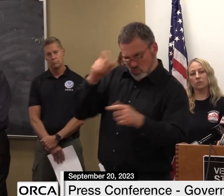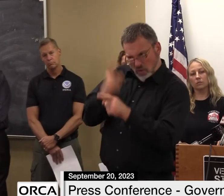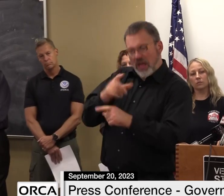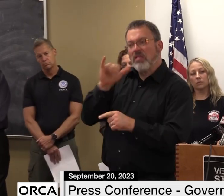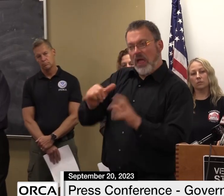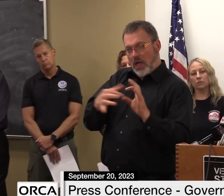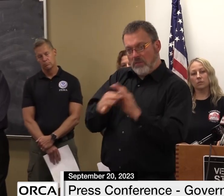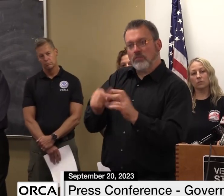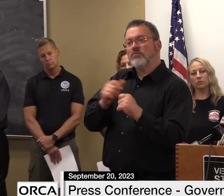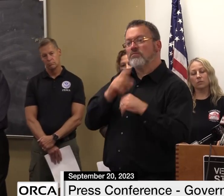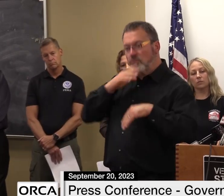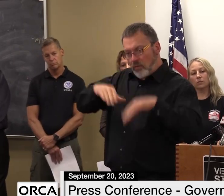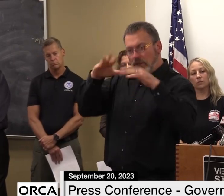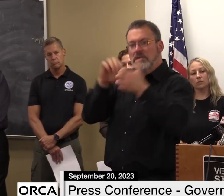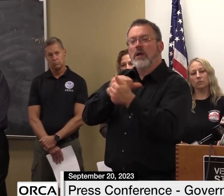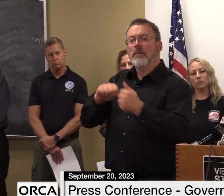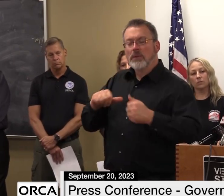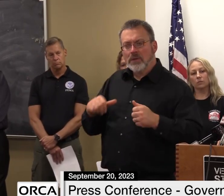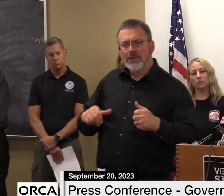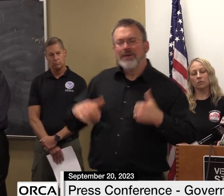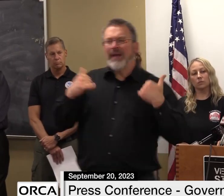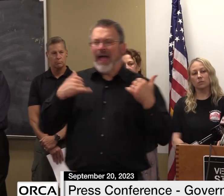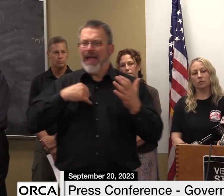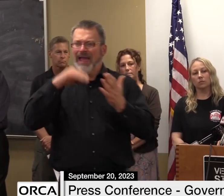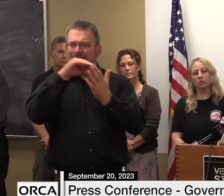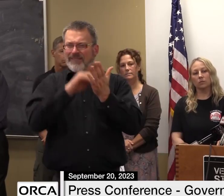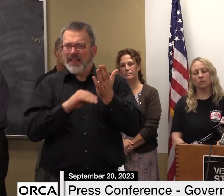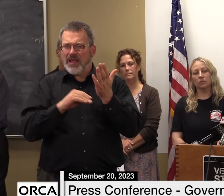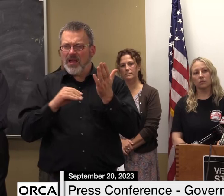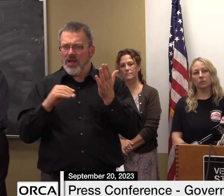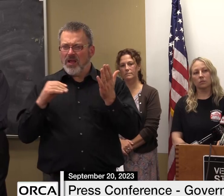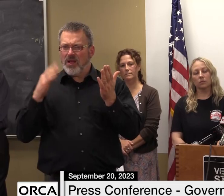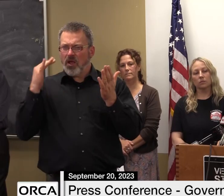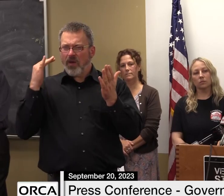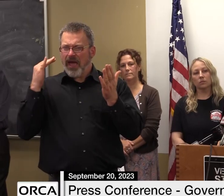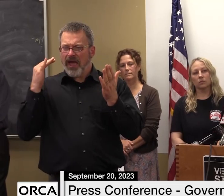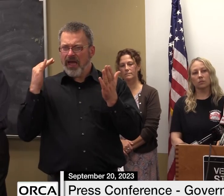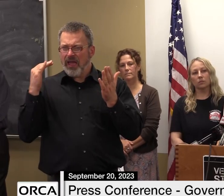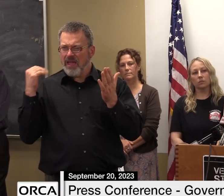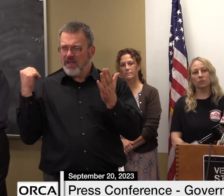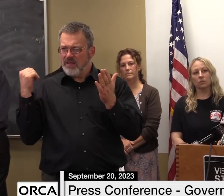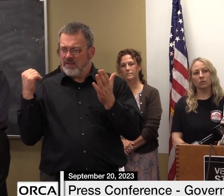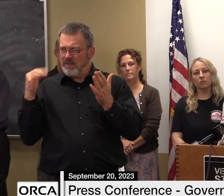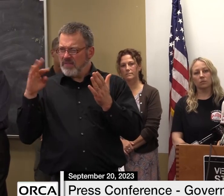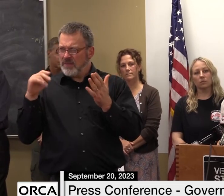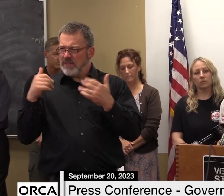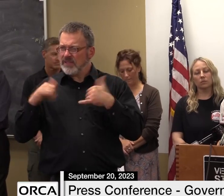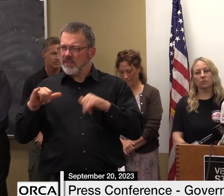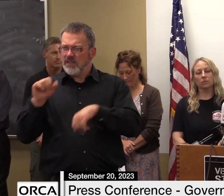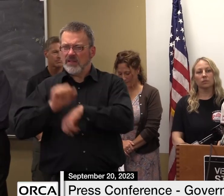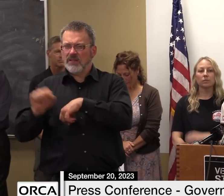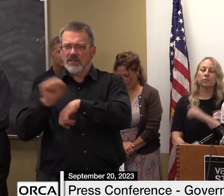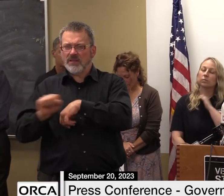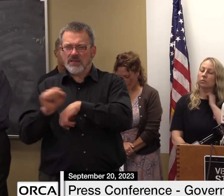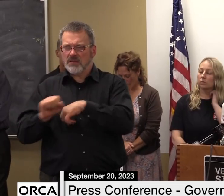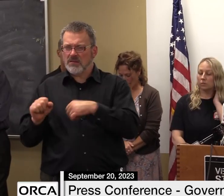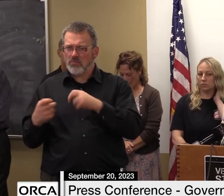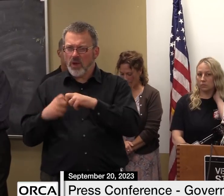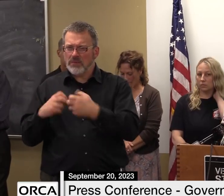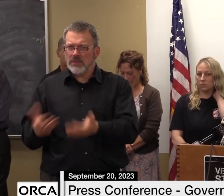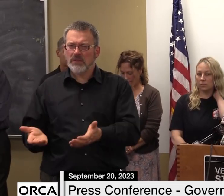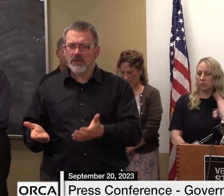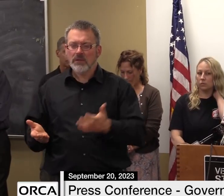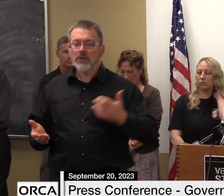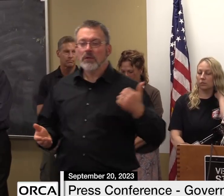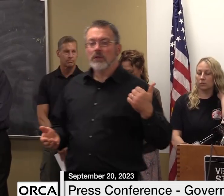why wouldn't the issue have been resolved by FEMA at this stage? Well, again, they may have received their assistance, but